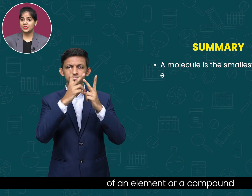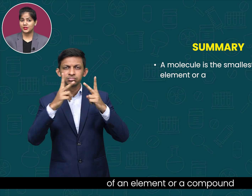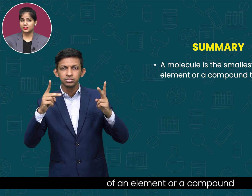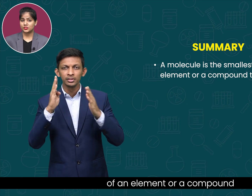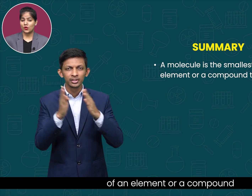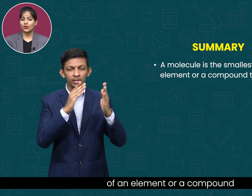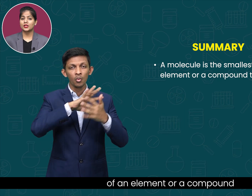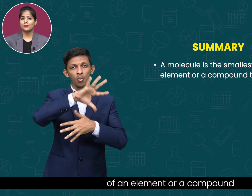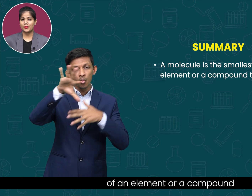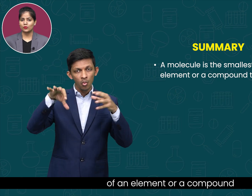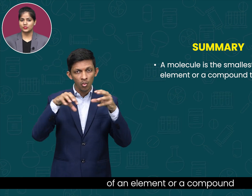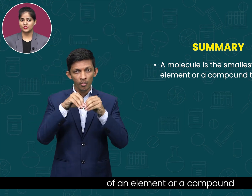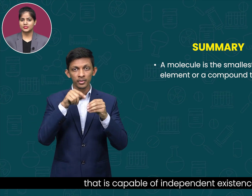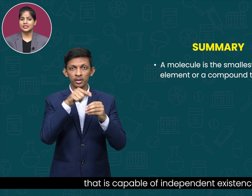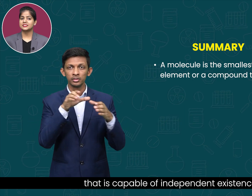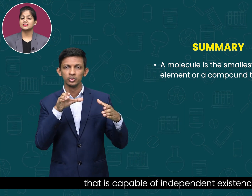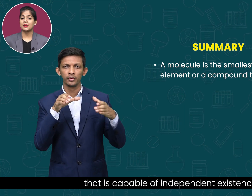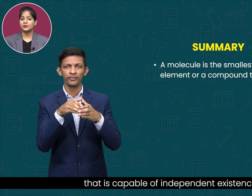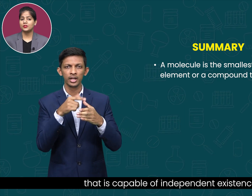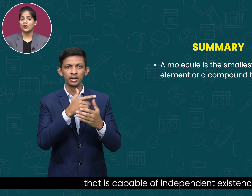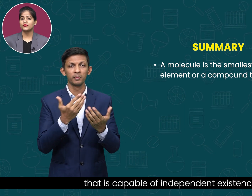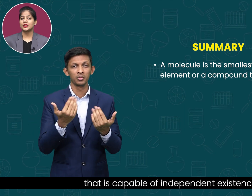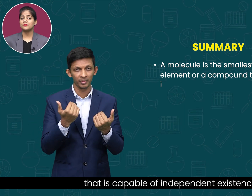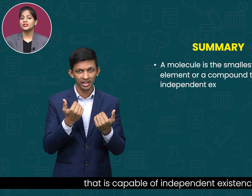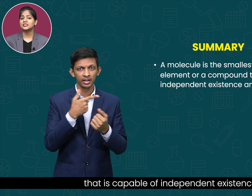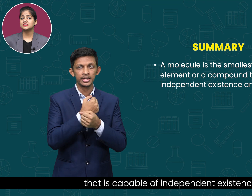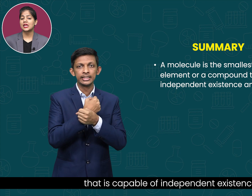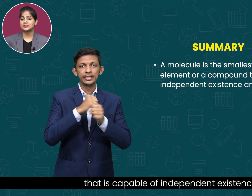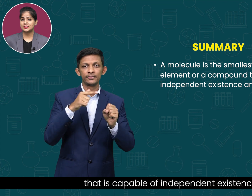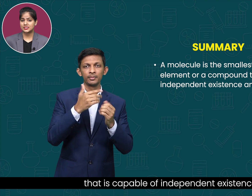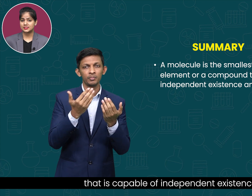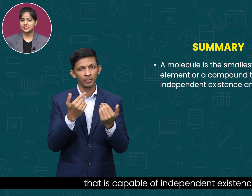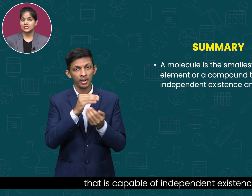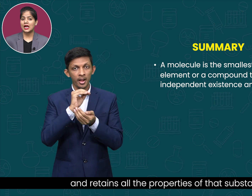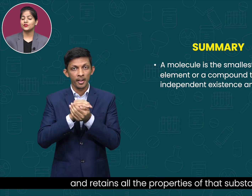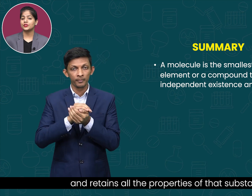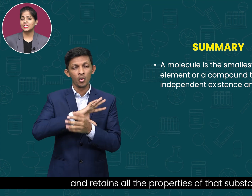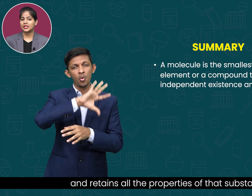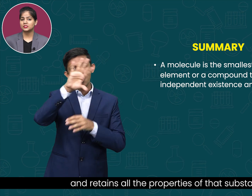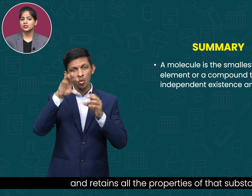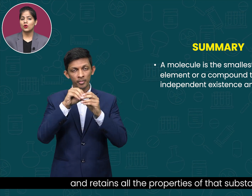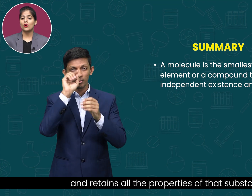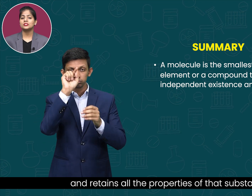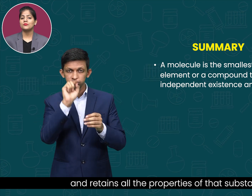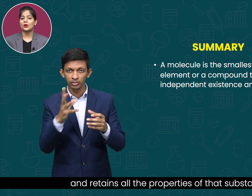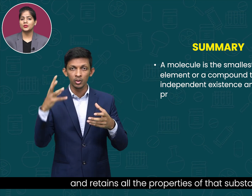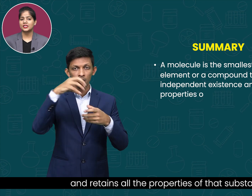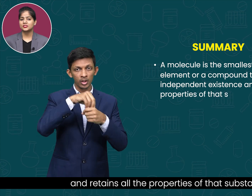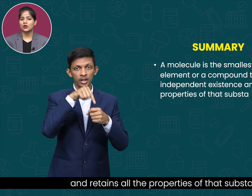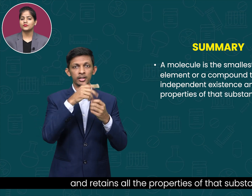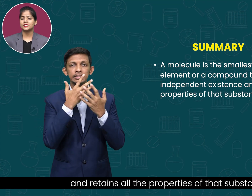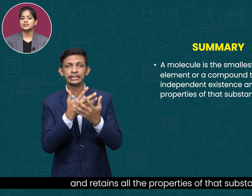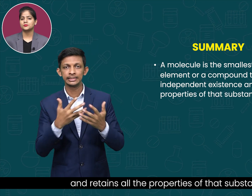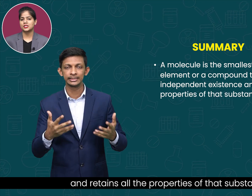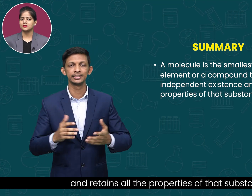an element or compound that is capable of independent existence and retains all the